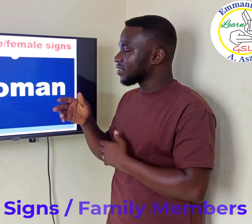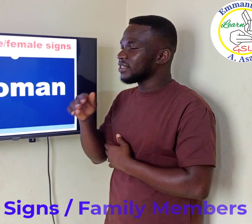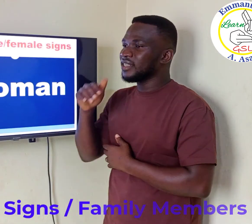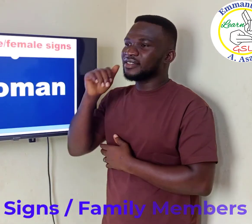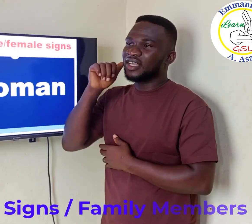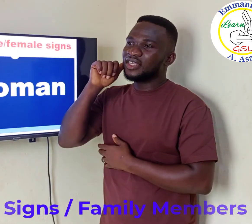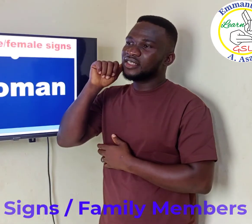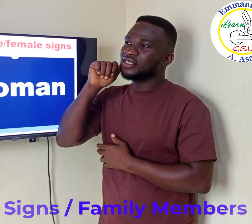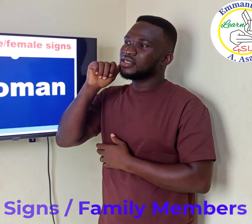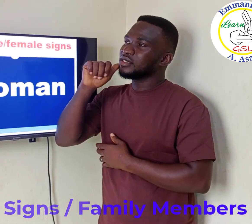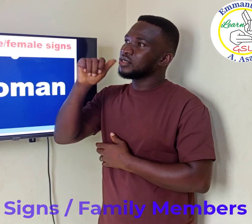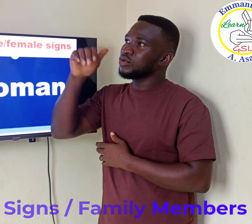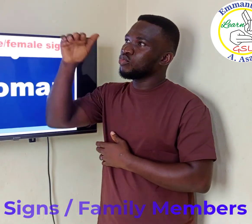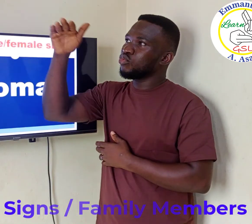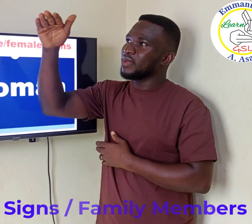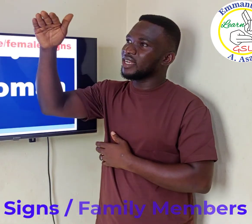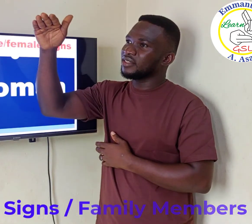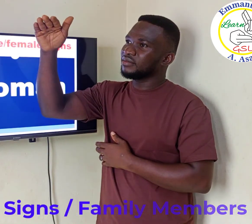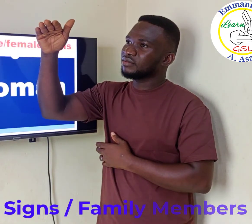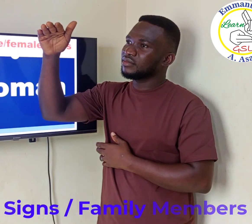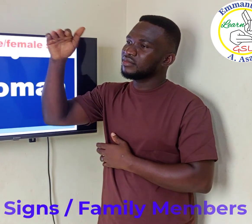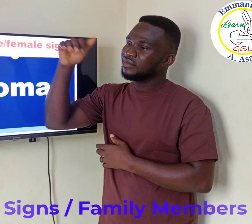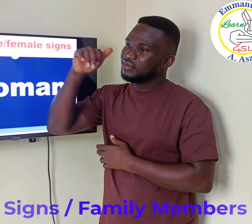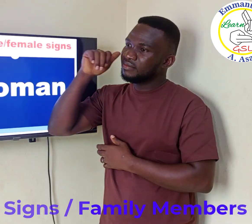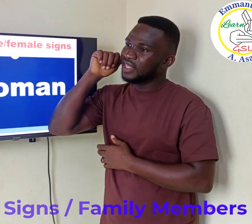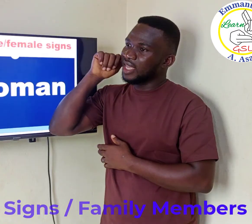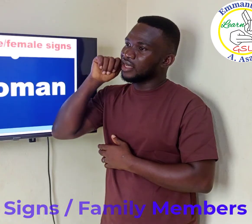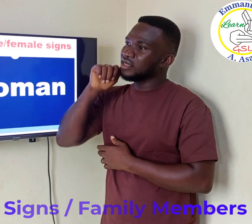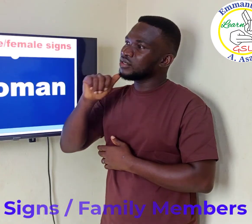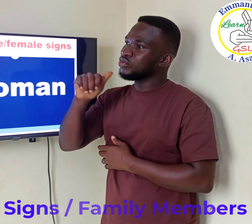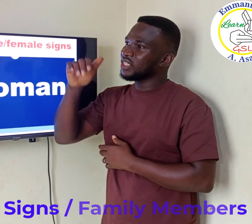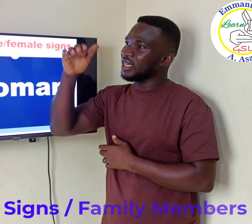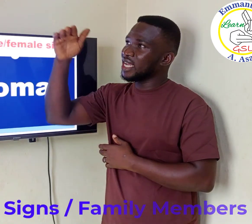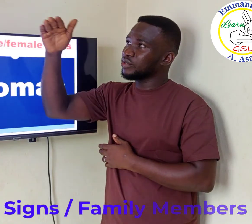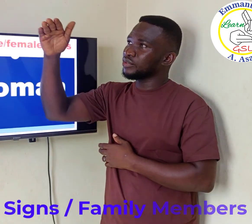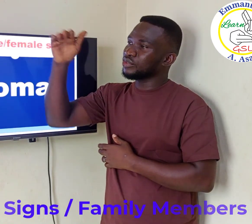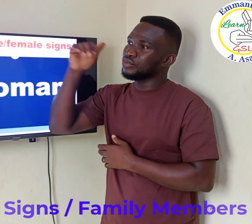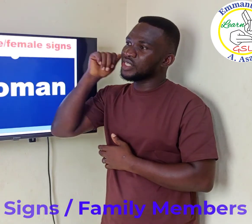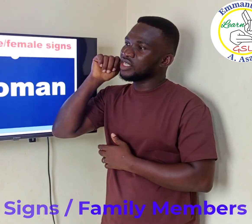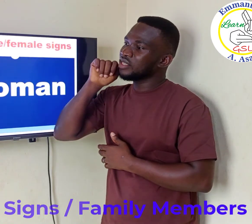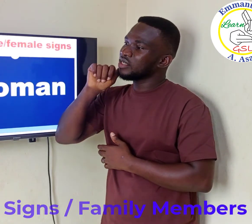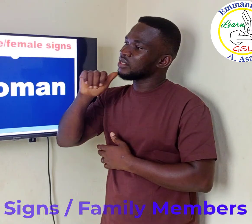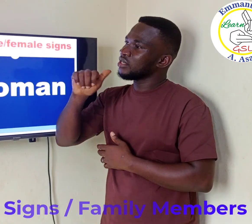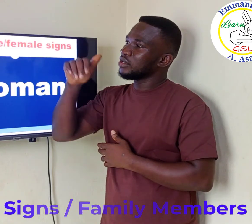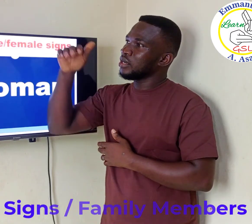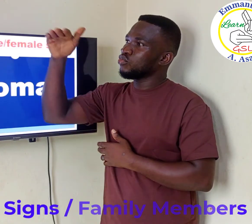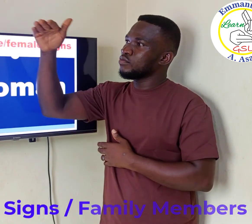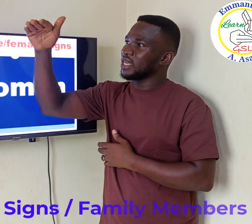Woman is signed woman, a girl who is an adult, so we say woman,